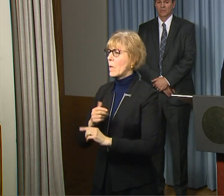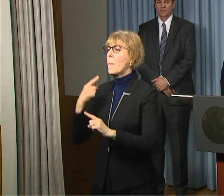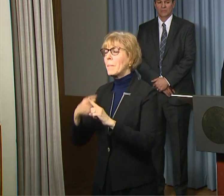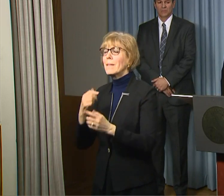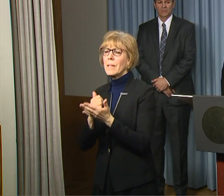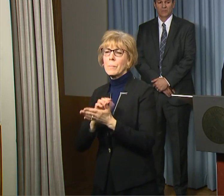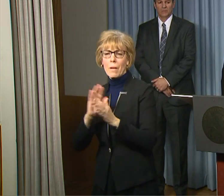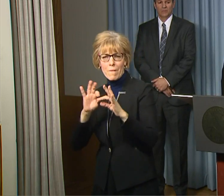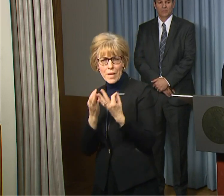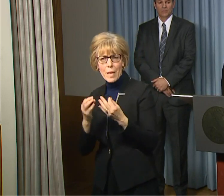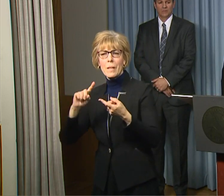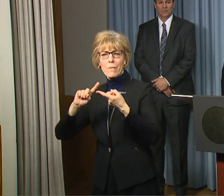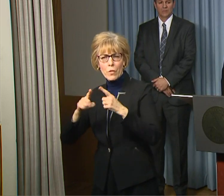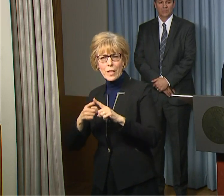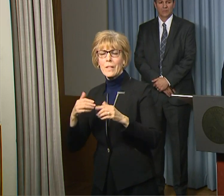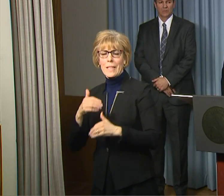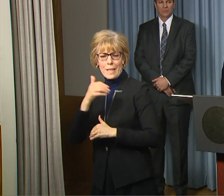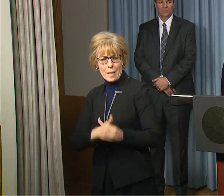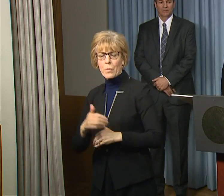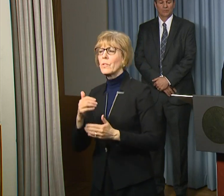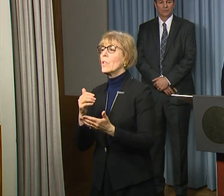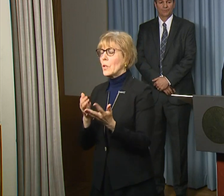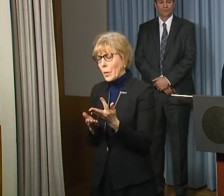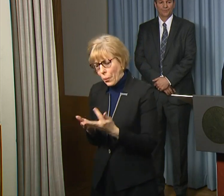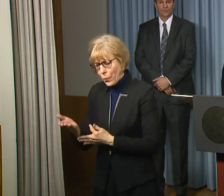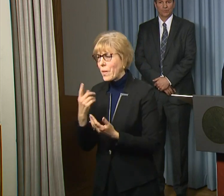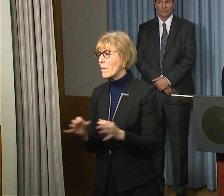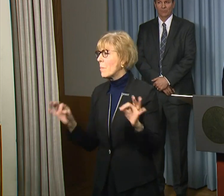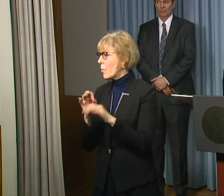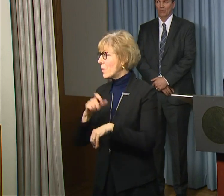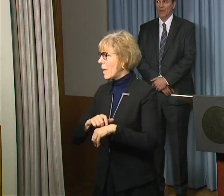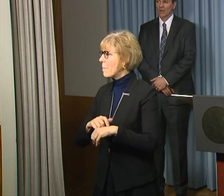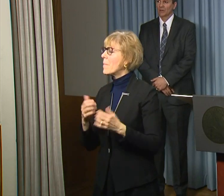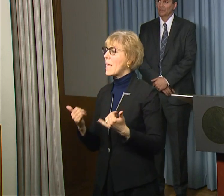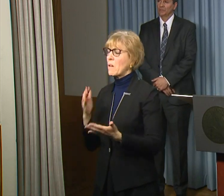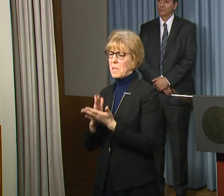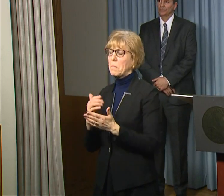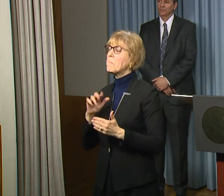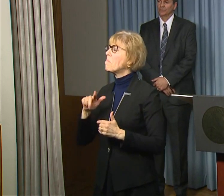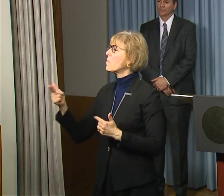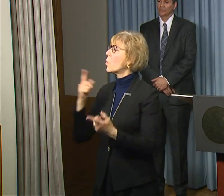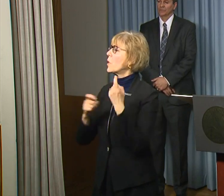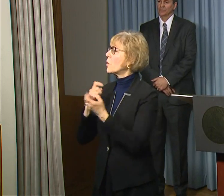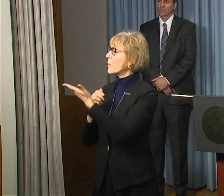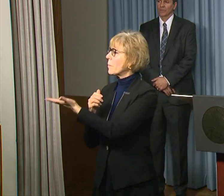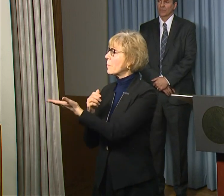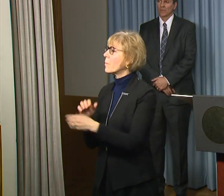very critical time. With that, I will stop and we can take questions. Yes, Joe.